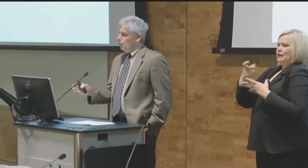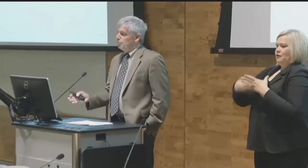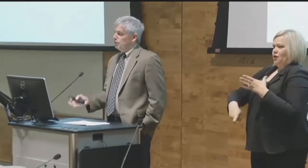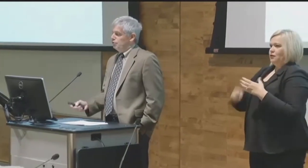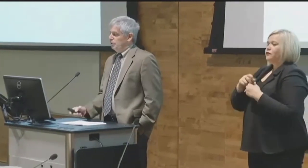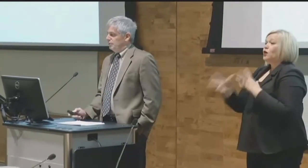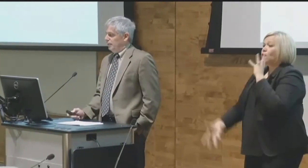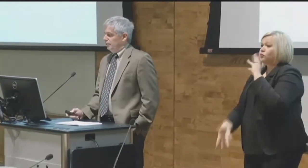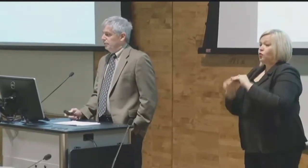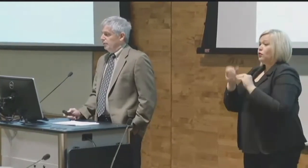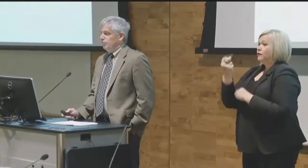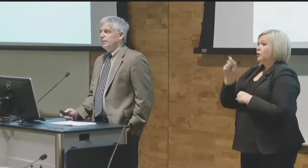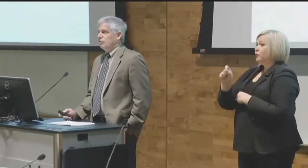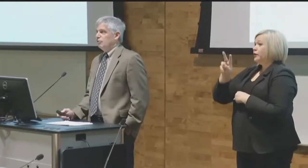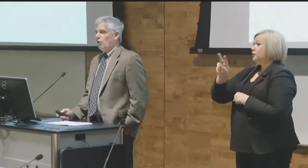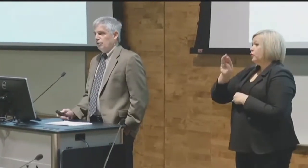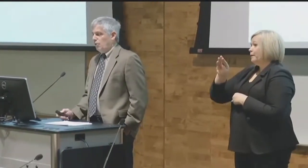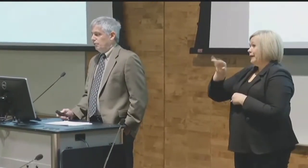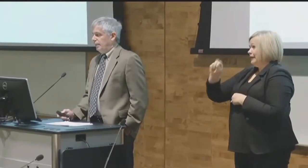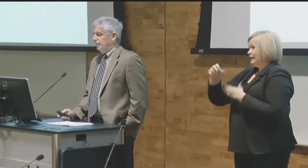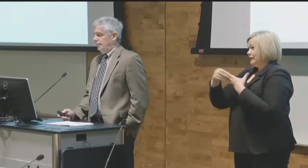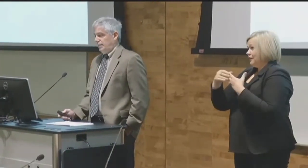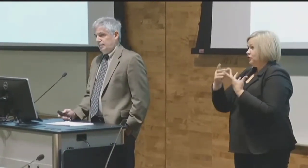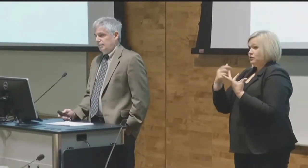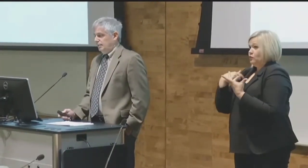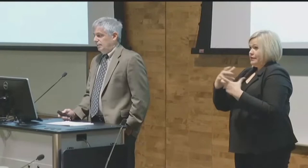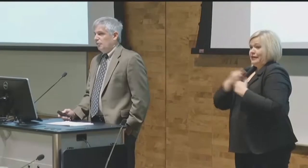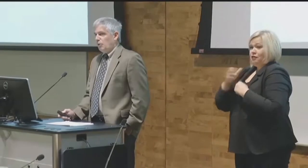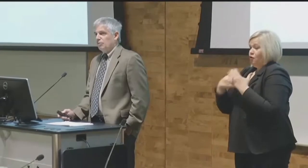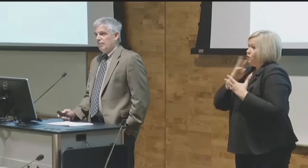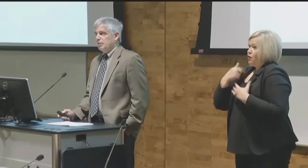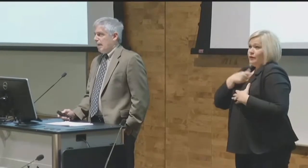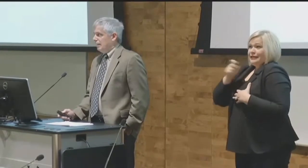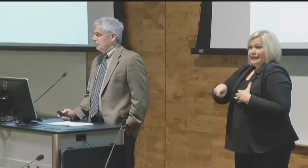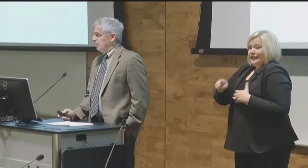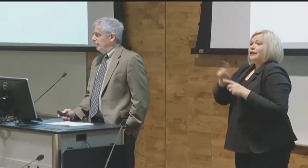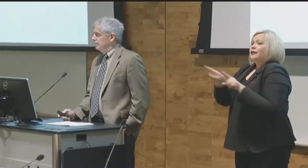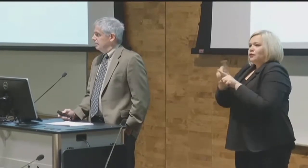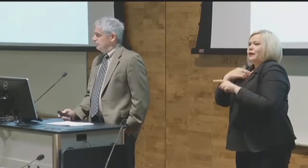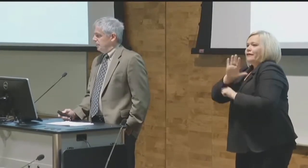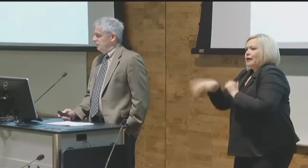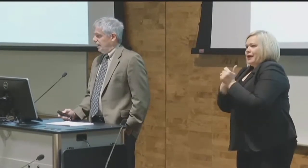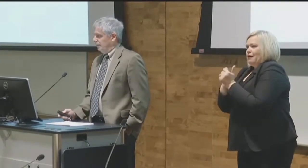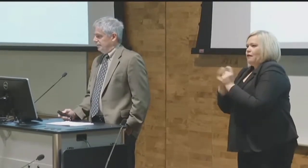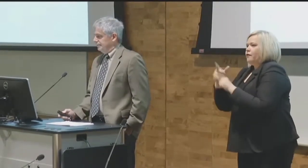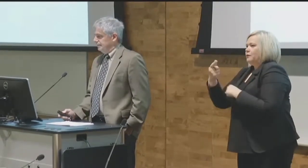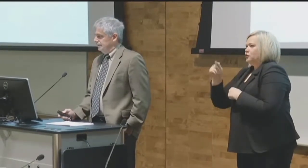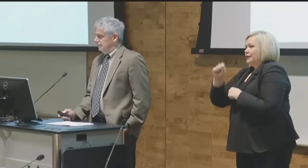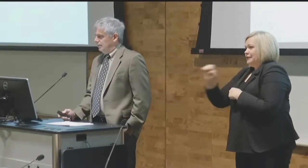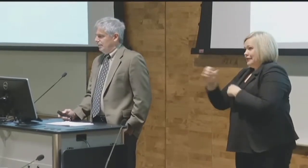total of $12.2 million, Flint gets all the water that they need, as well as having a backup supply from Genesee